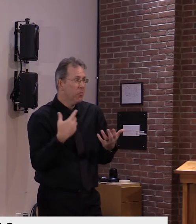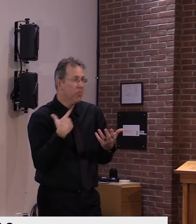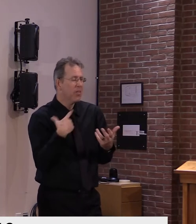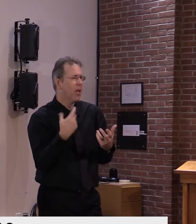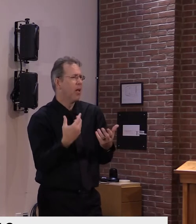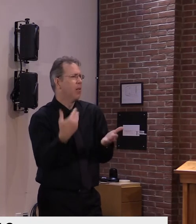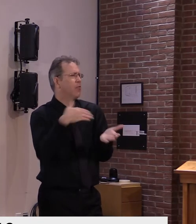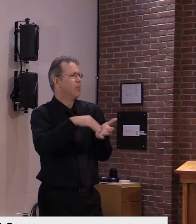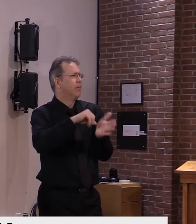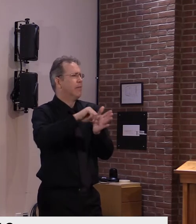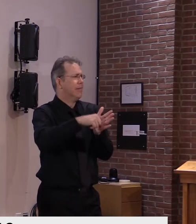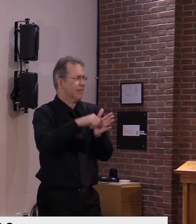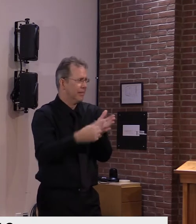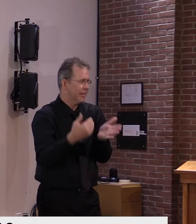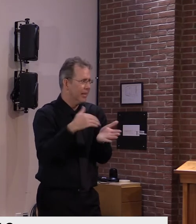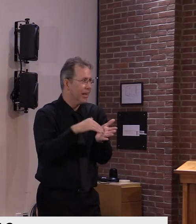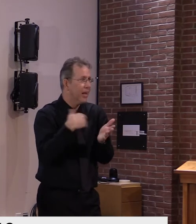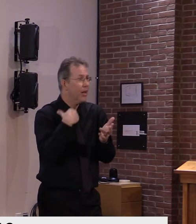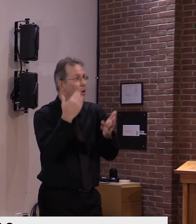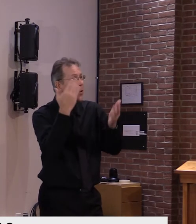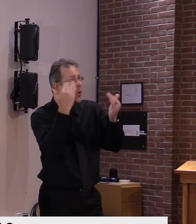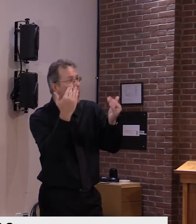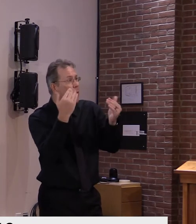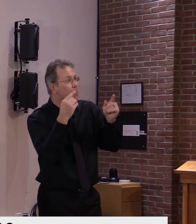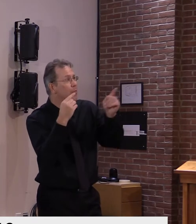there. And again,